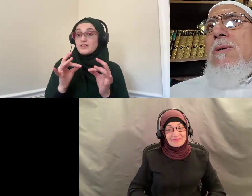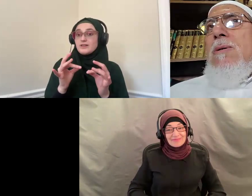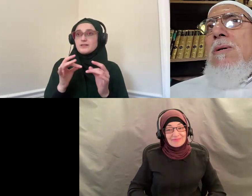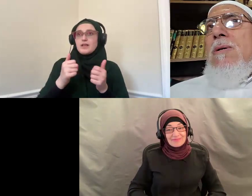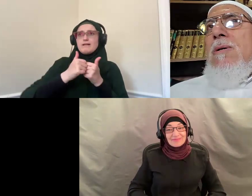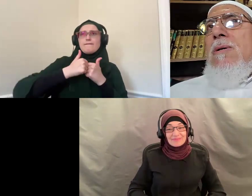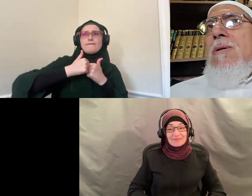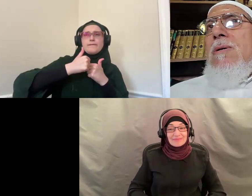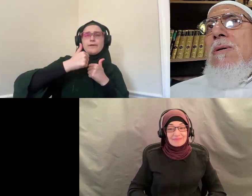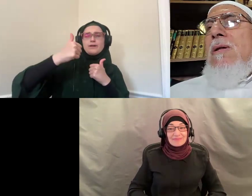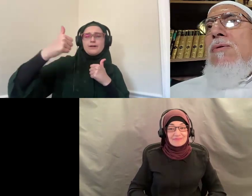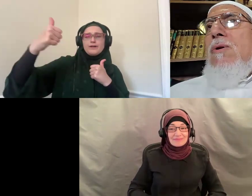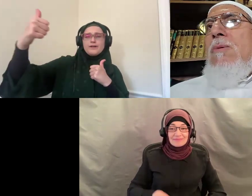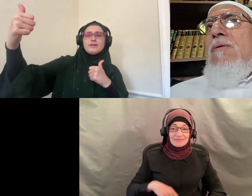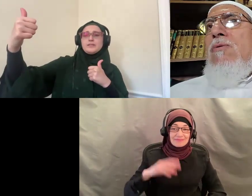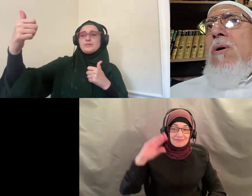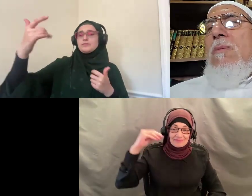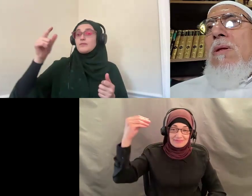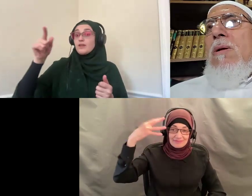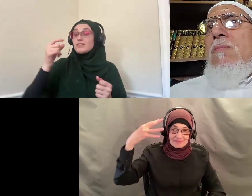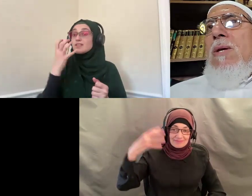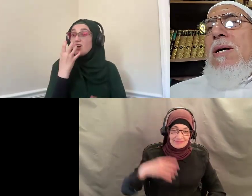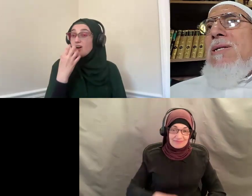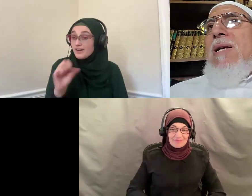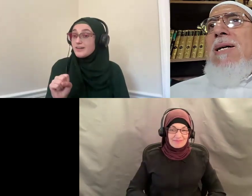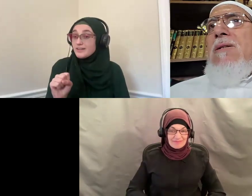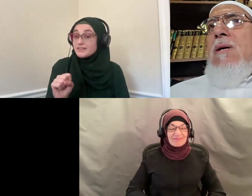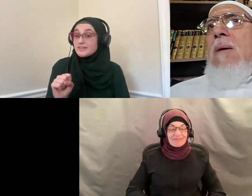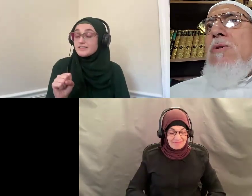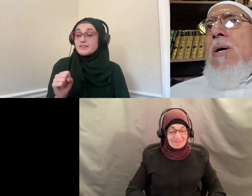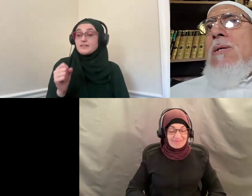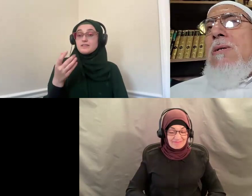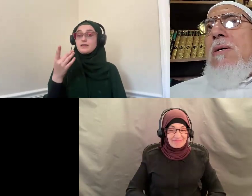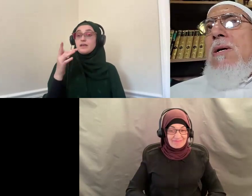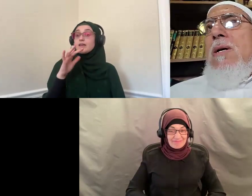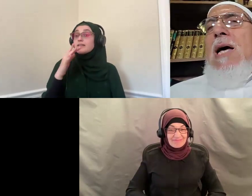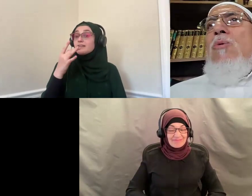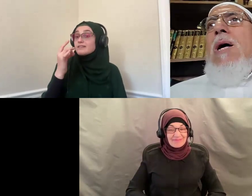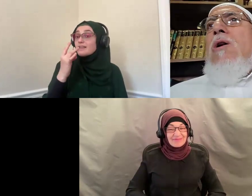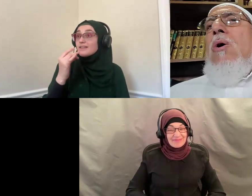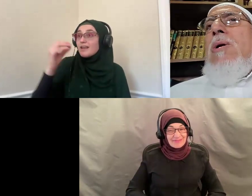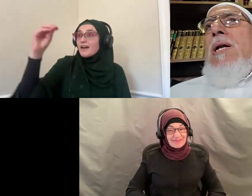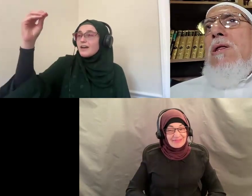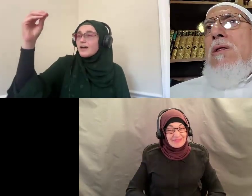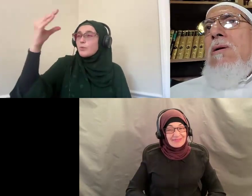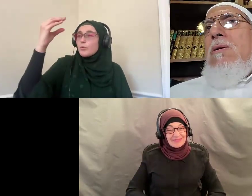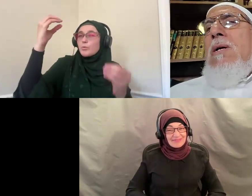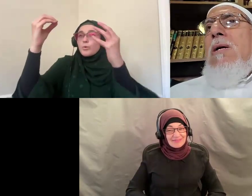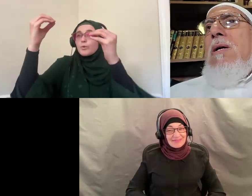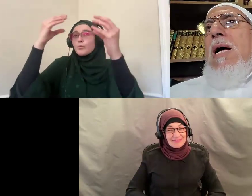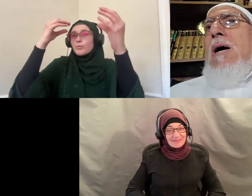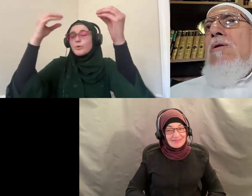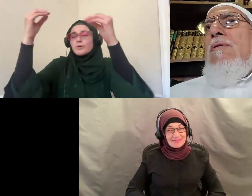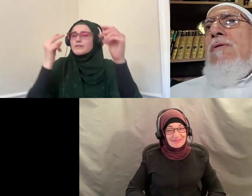us in the form of warmth. Its light comes to us, and we are only